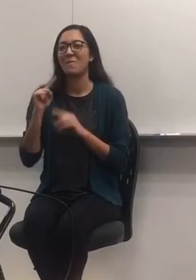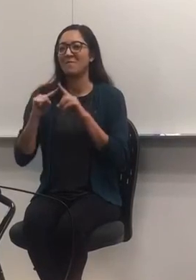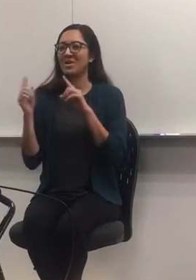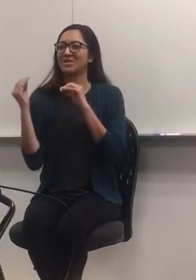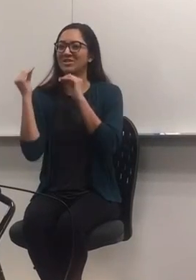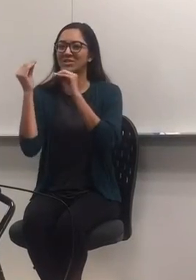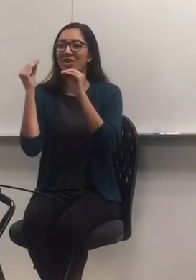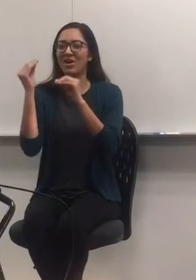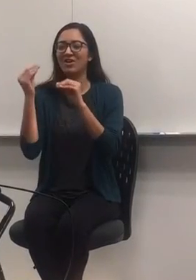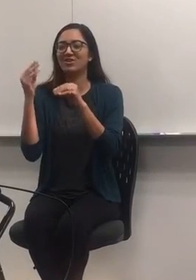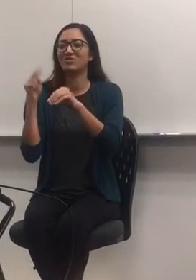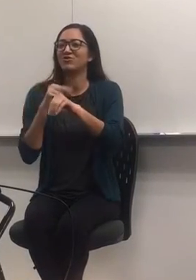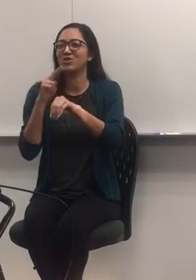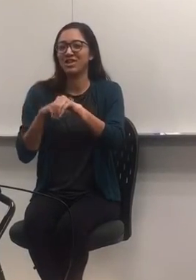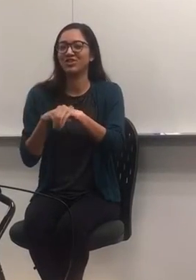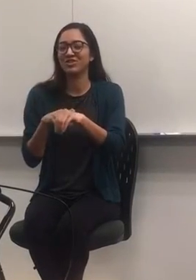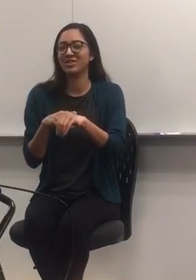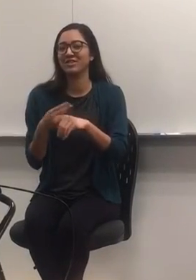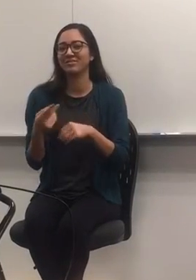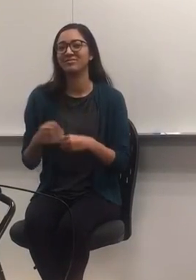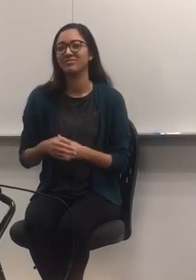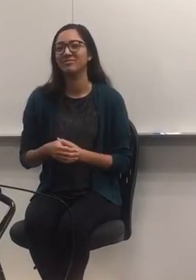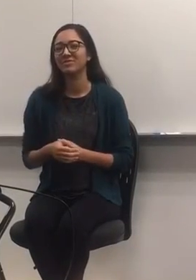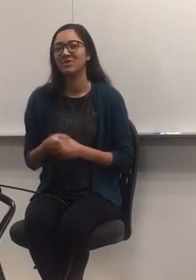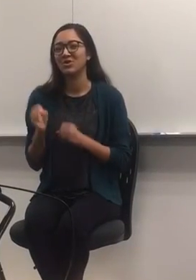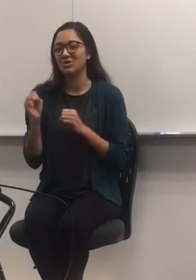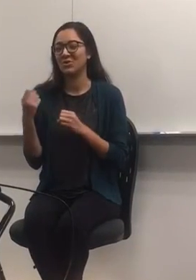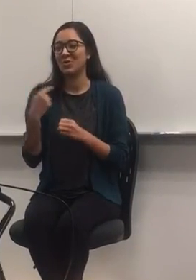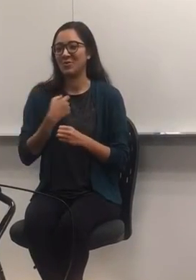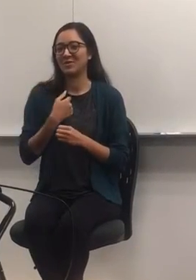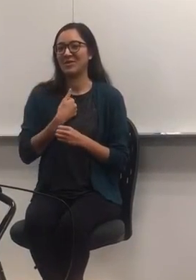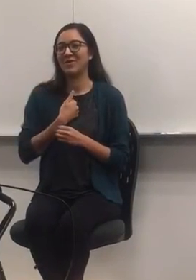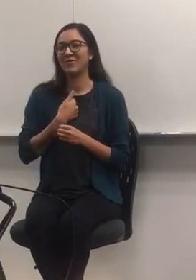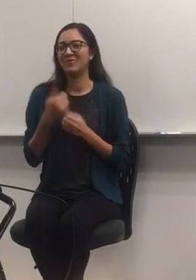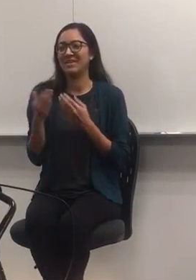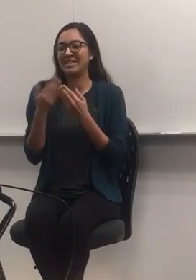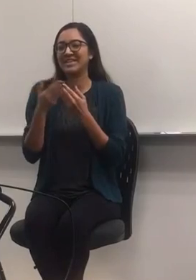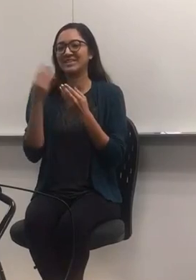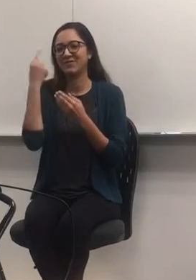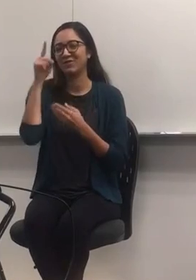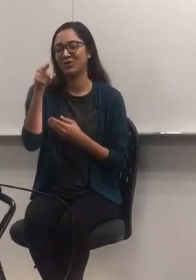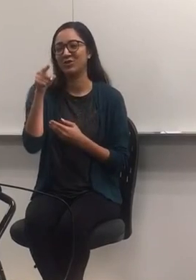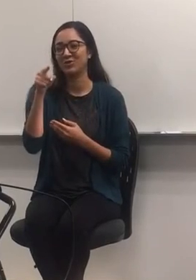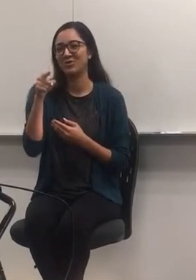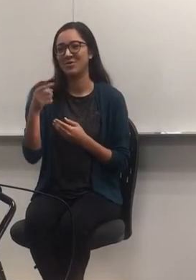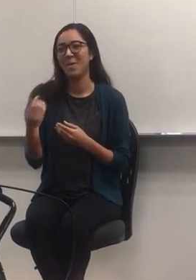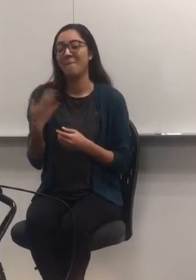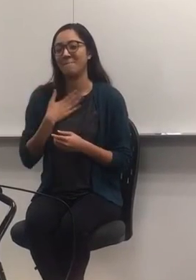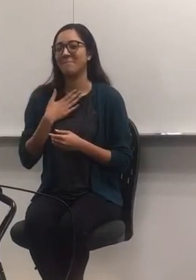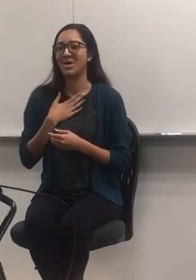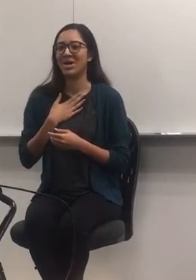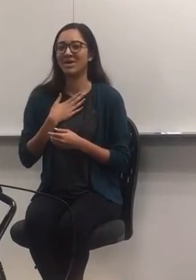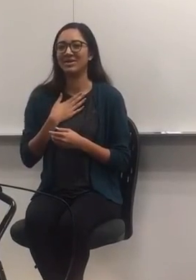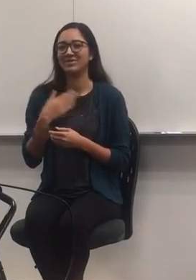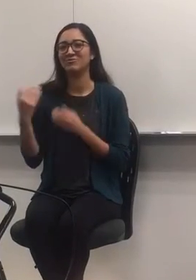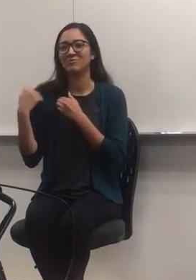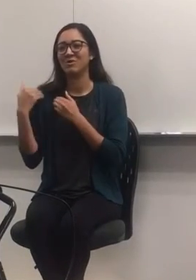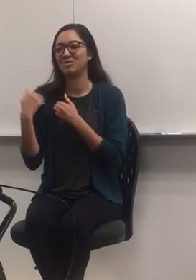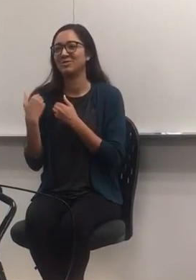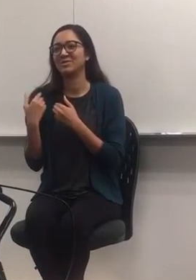traditionally, all right? I'm gonna make them easy for you. That's my job, is to make it easy and explain it in a way that you get it.